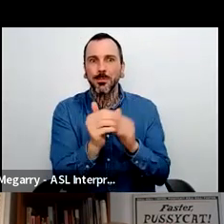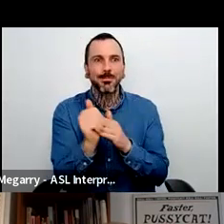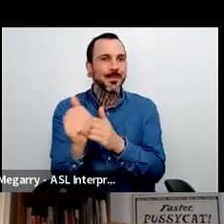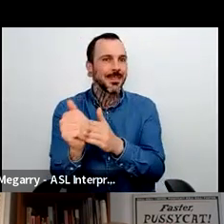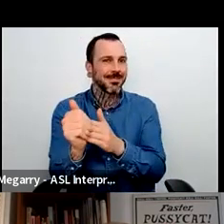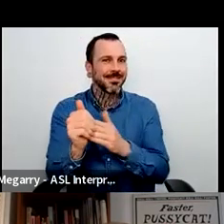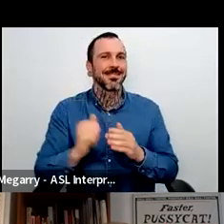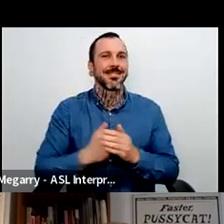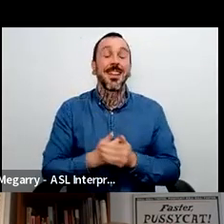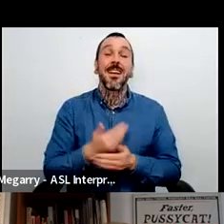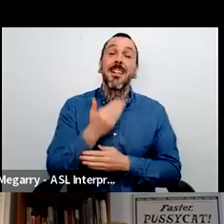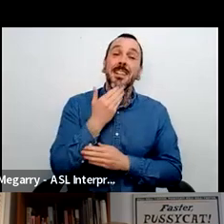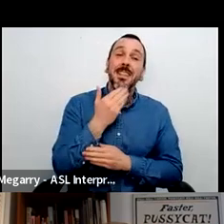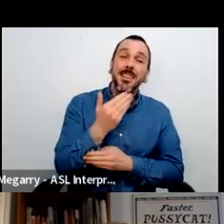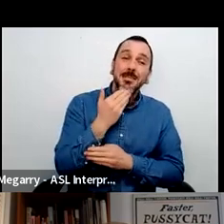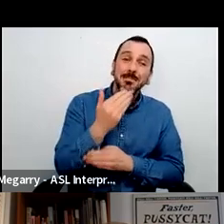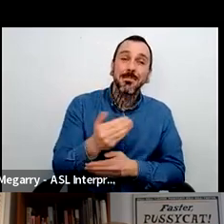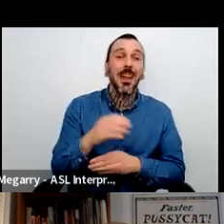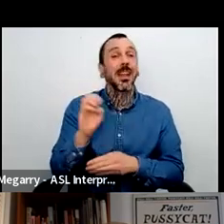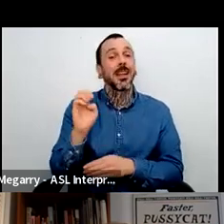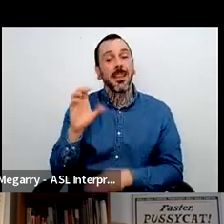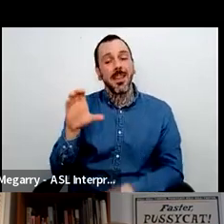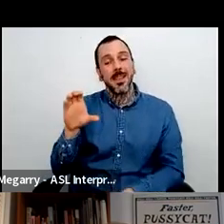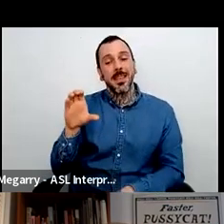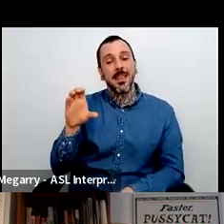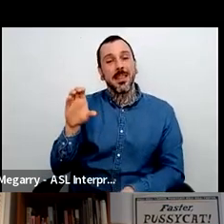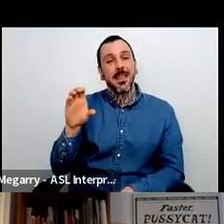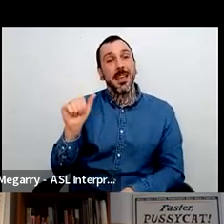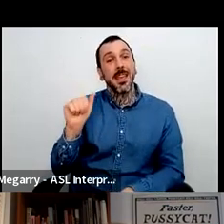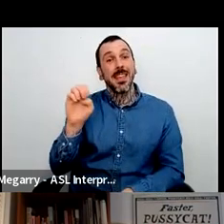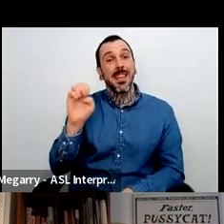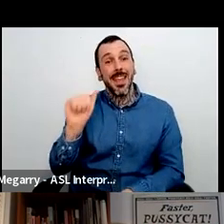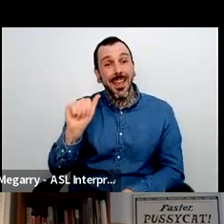of everybody at Equity and our panelists, I